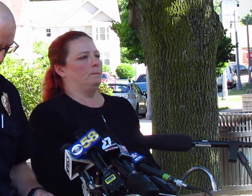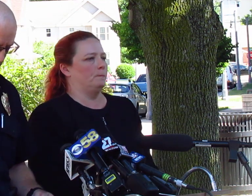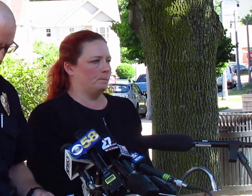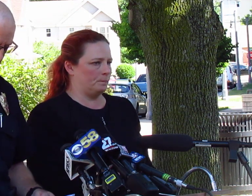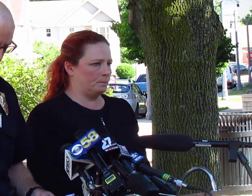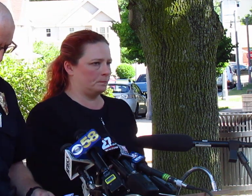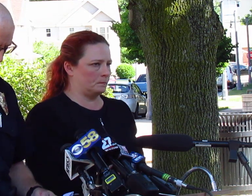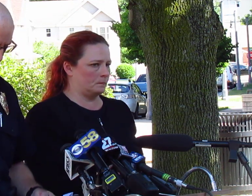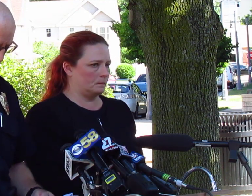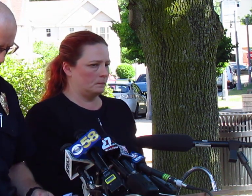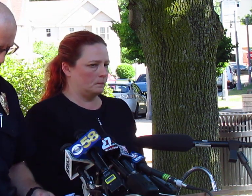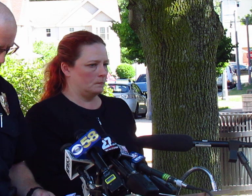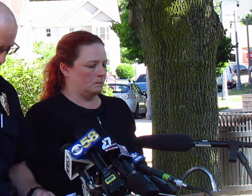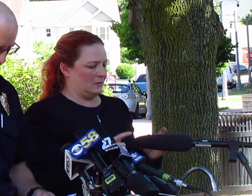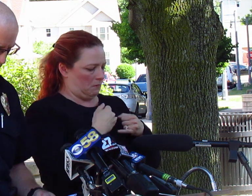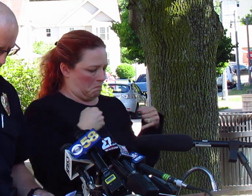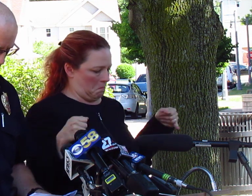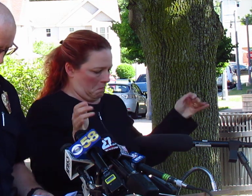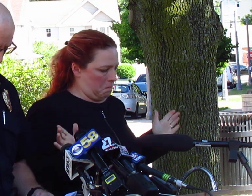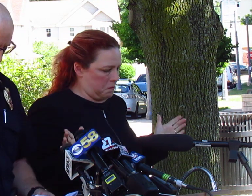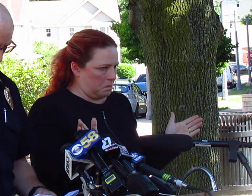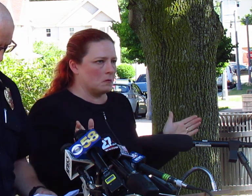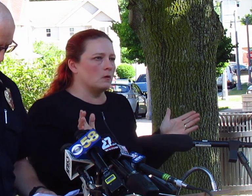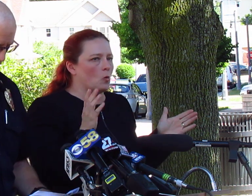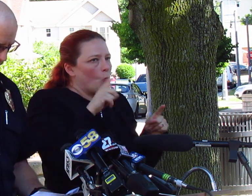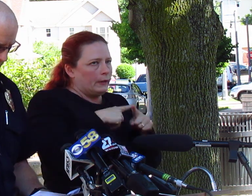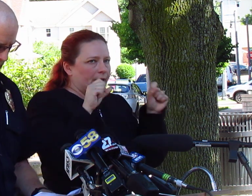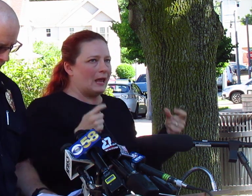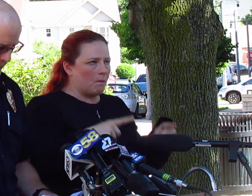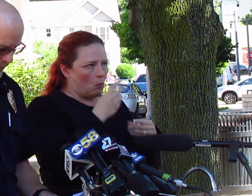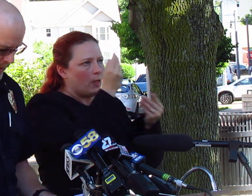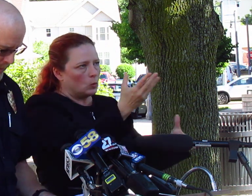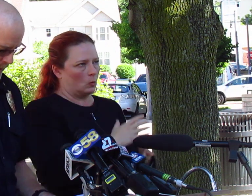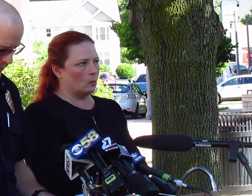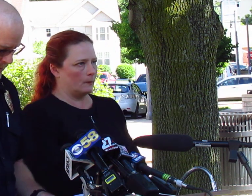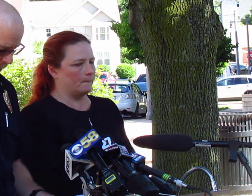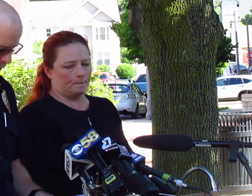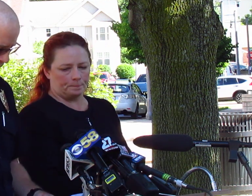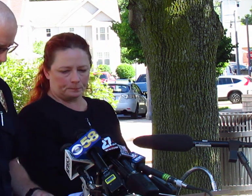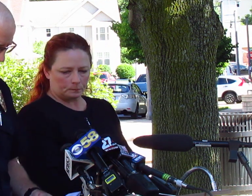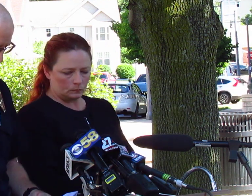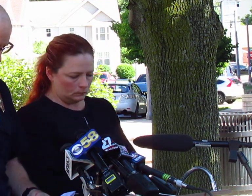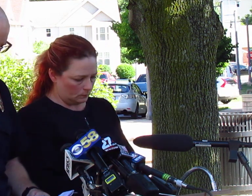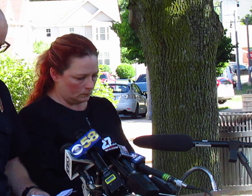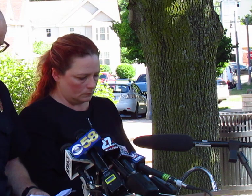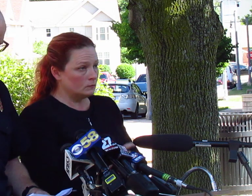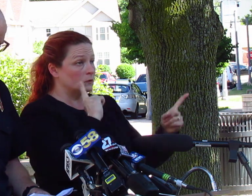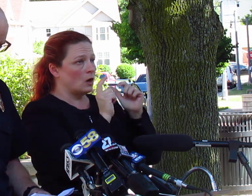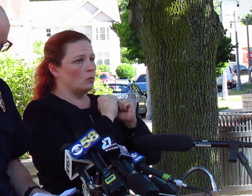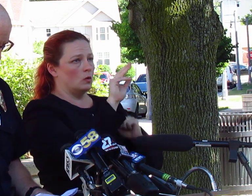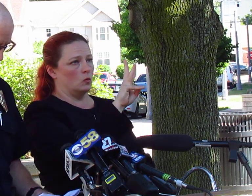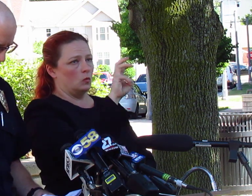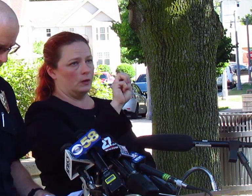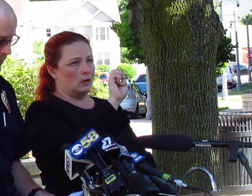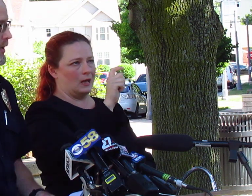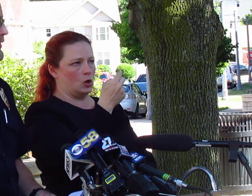start decreasing the perimeter where we're at. What I understand from talking to Representative from the Energies, underground